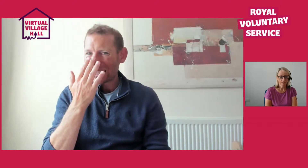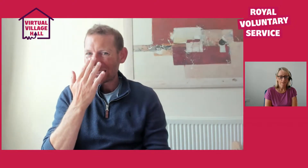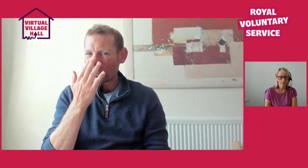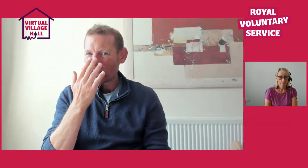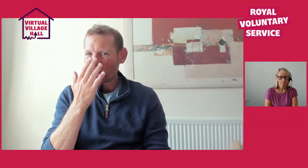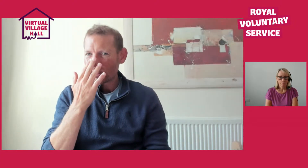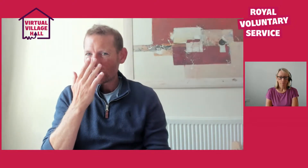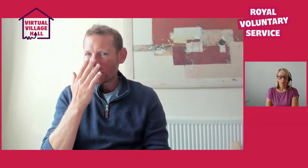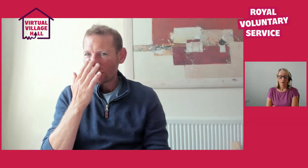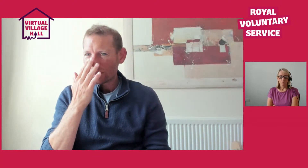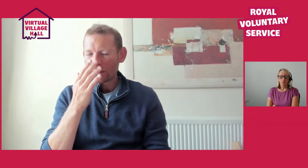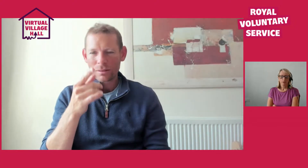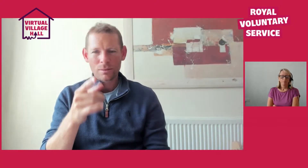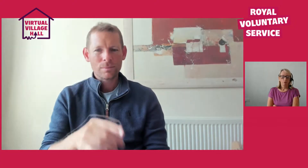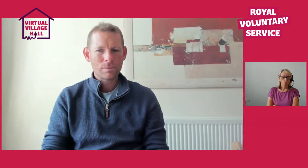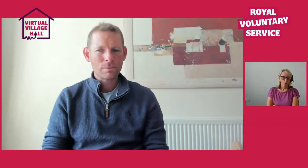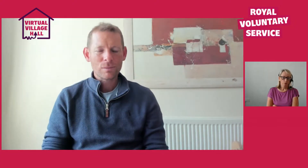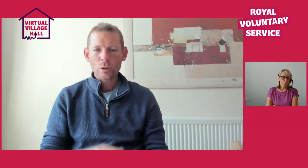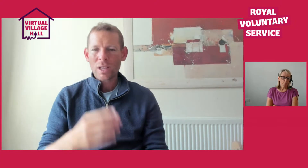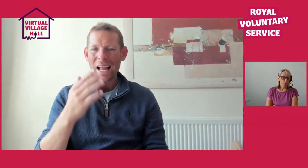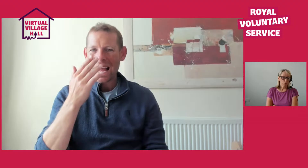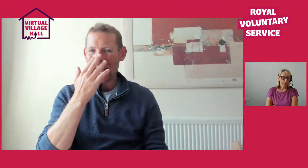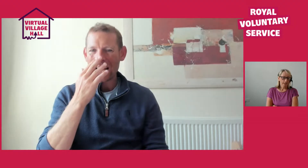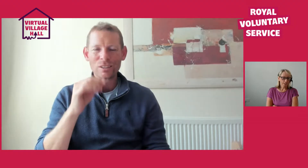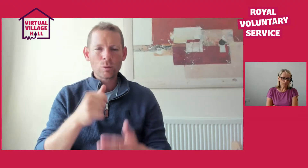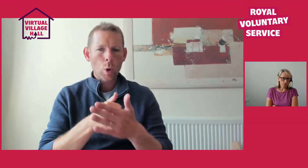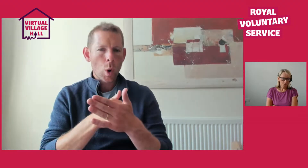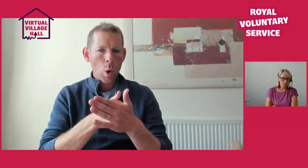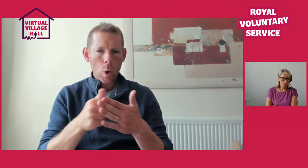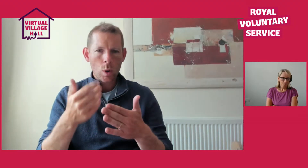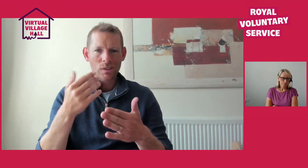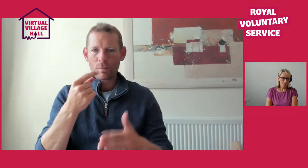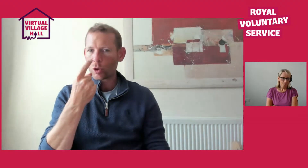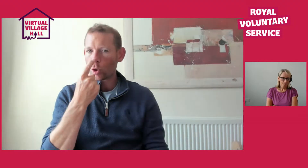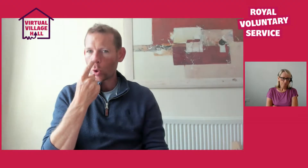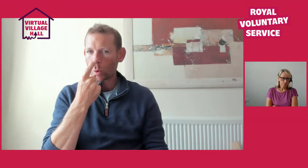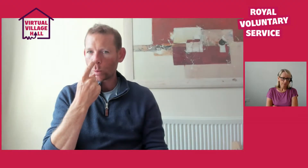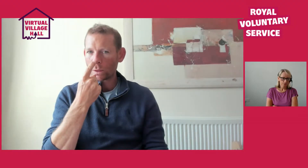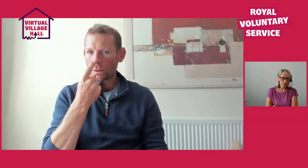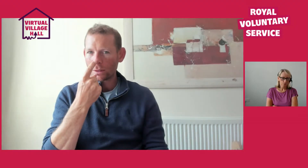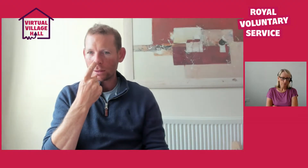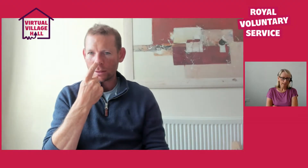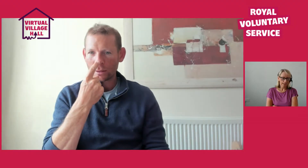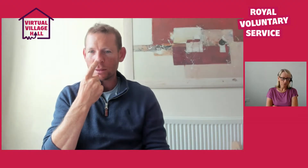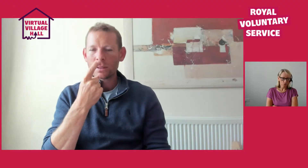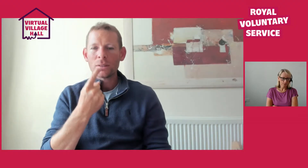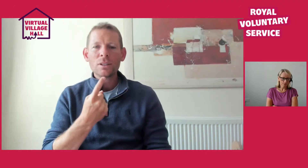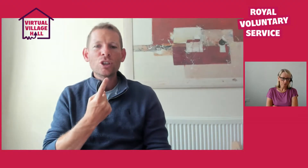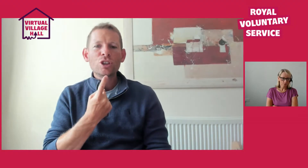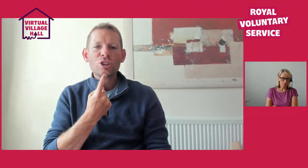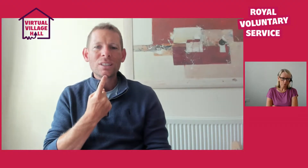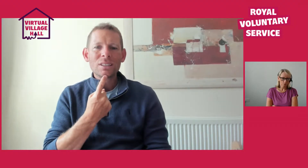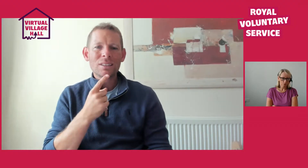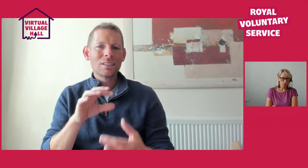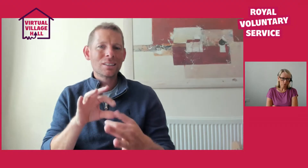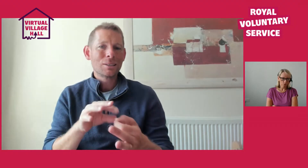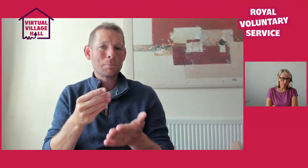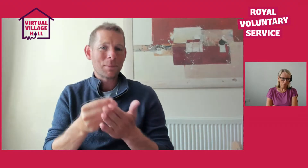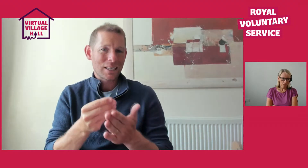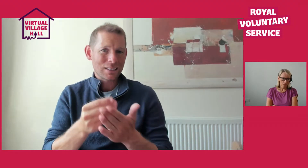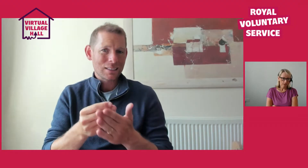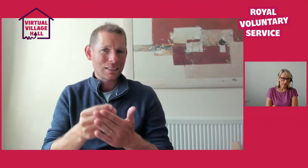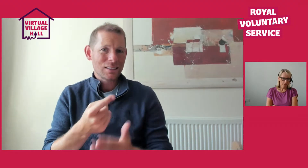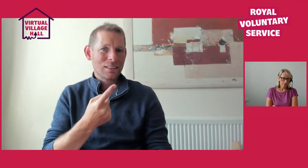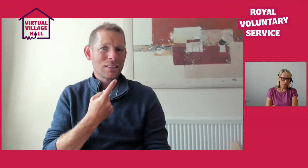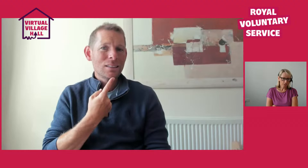box. So if not, we will focus on age. So age always starts from the